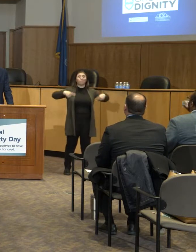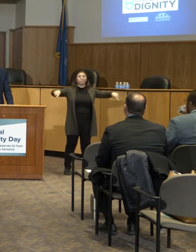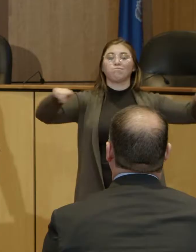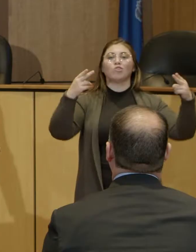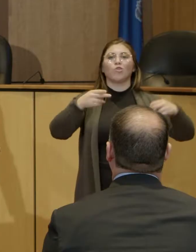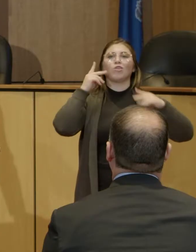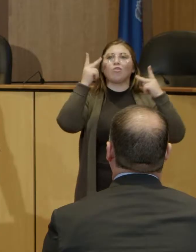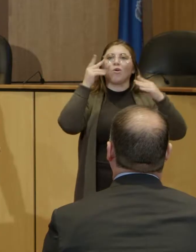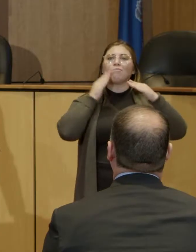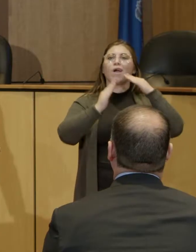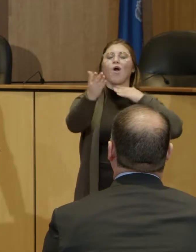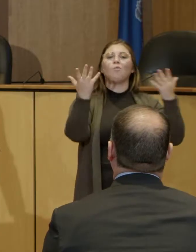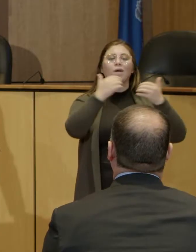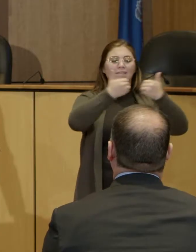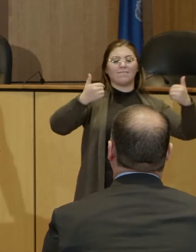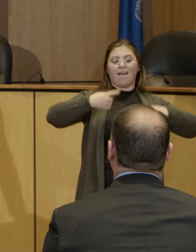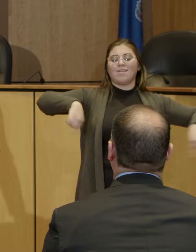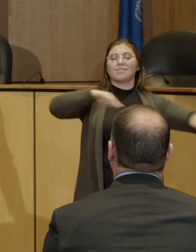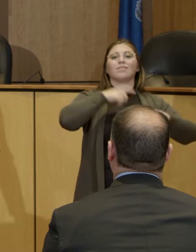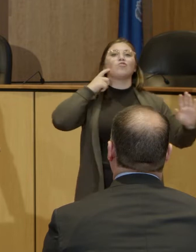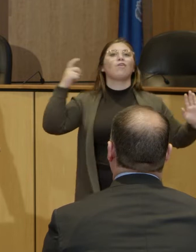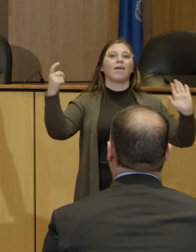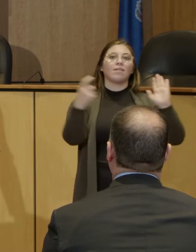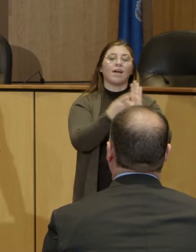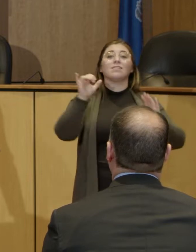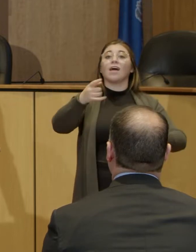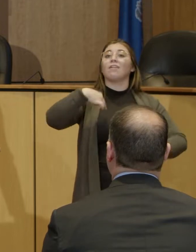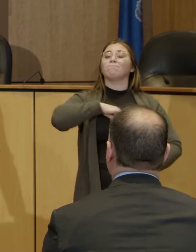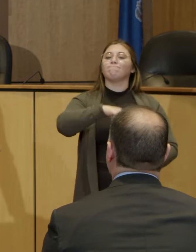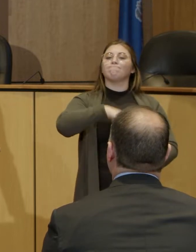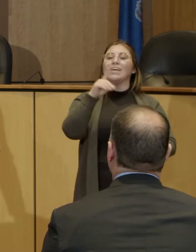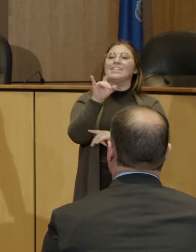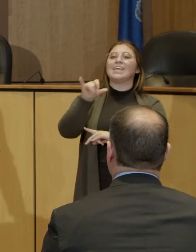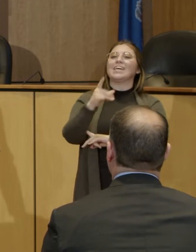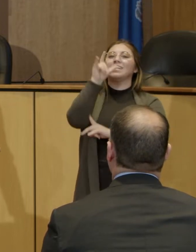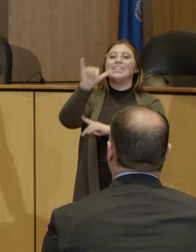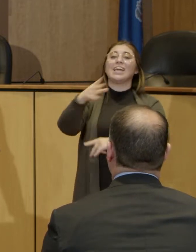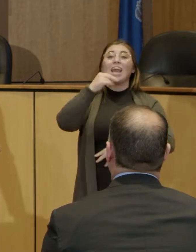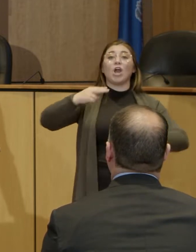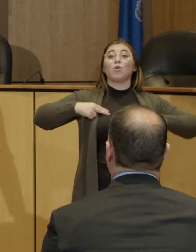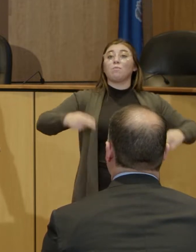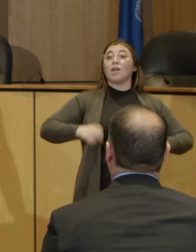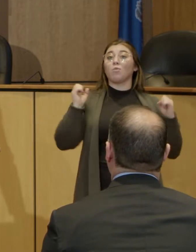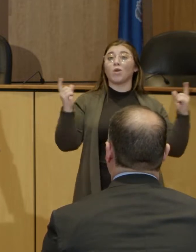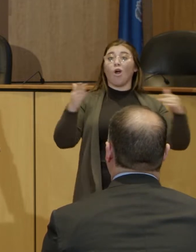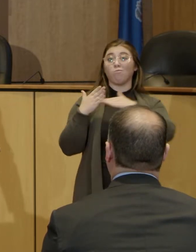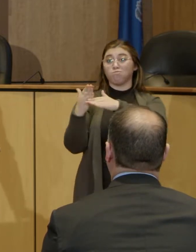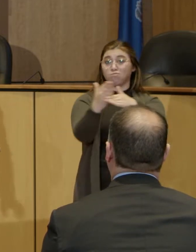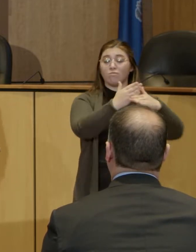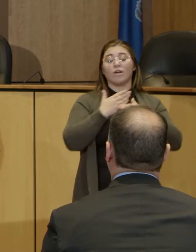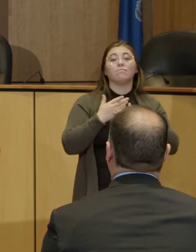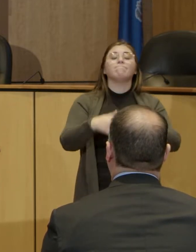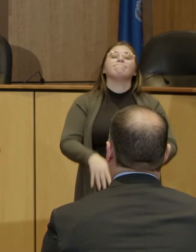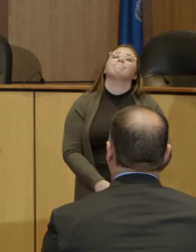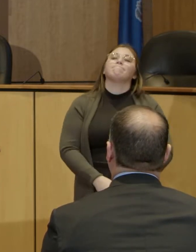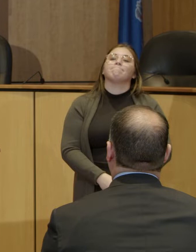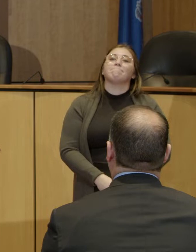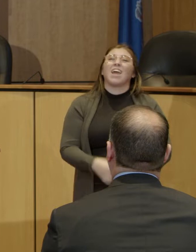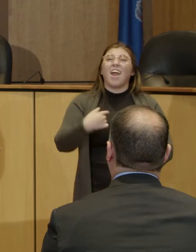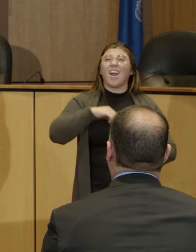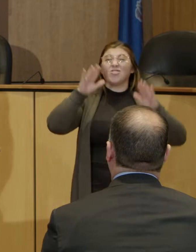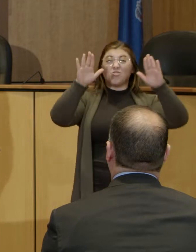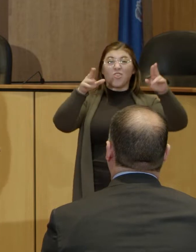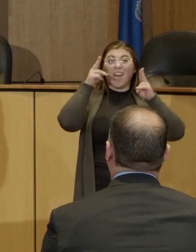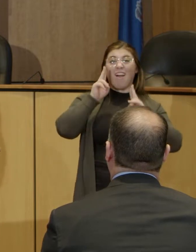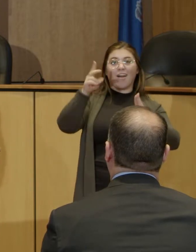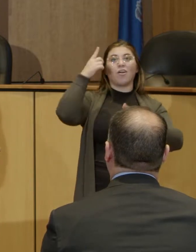look beyond what divides us and recognize the dignity and humanity we all share. It is a great